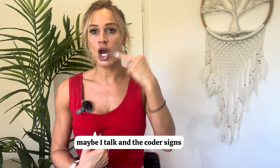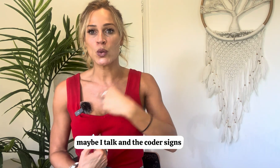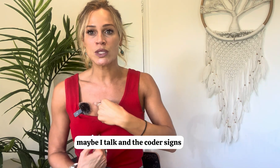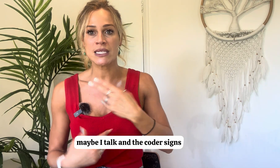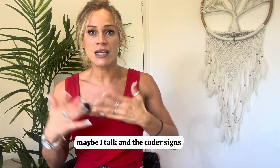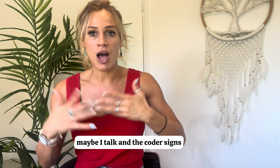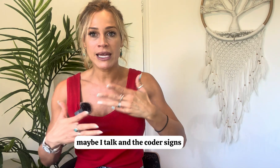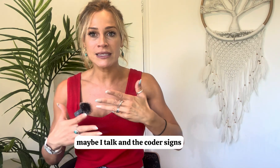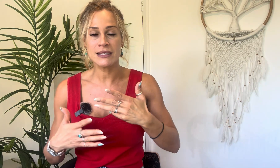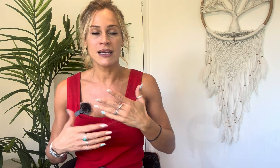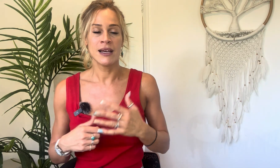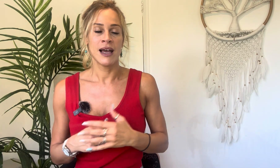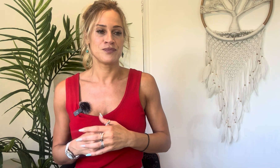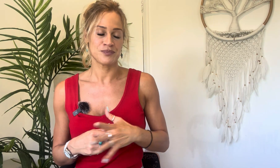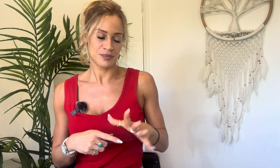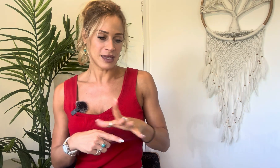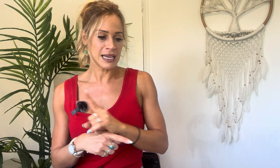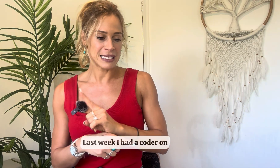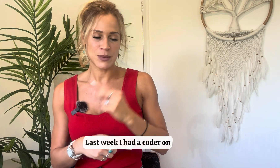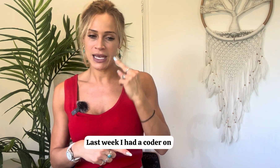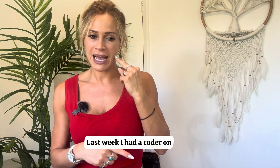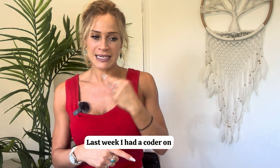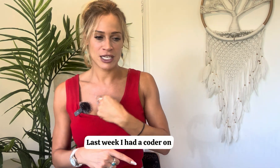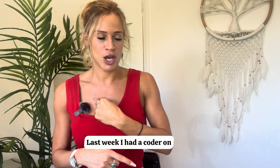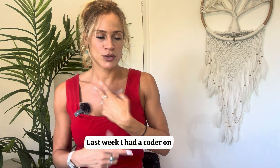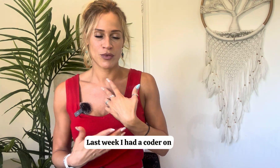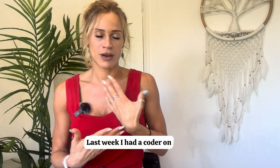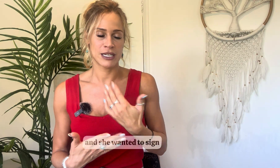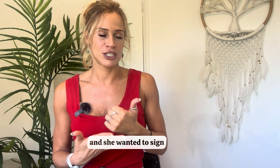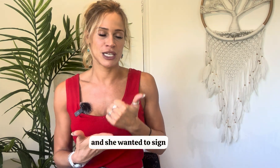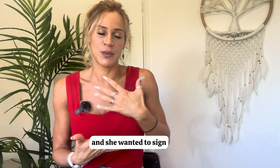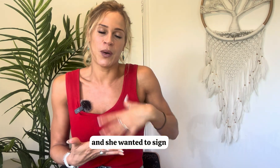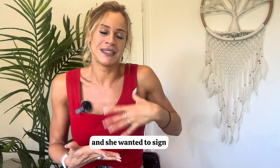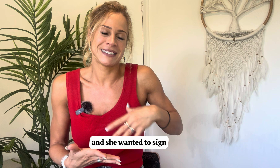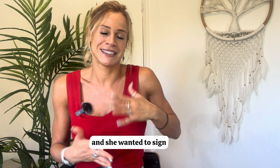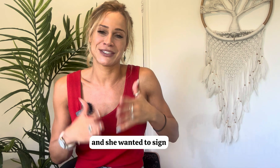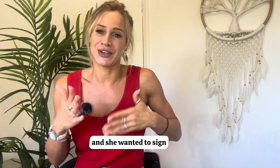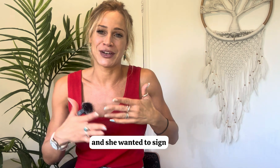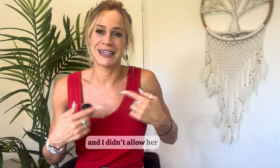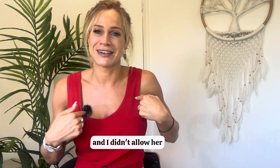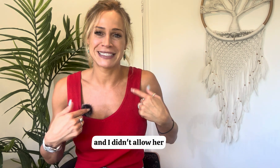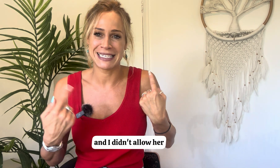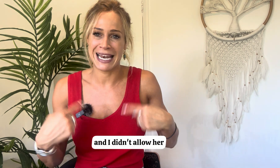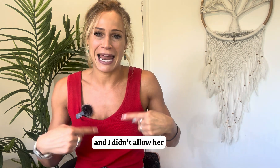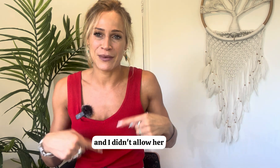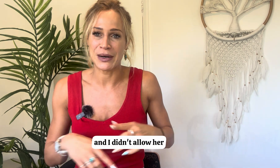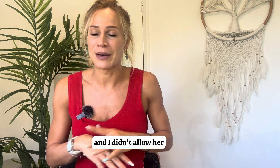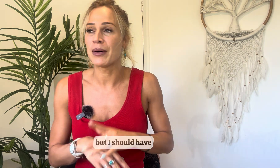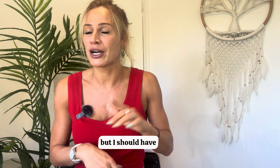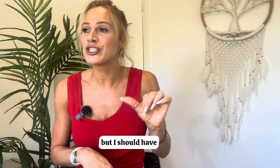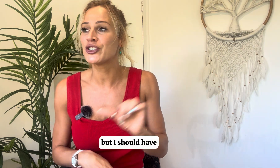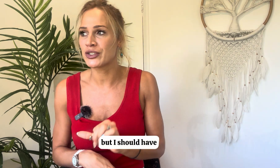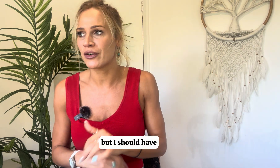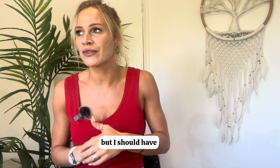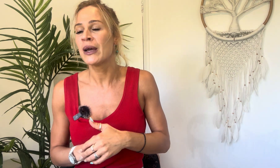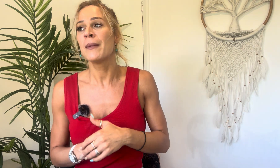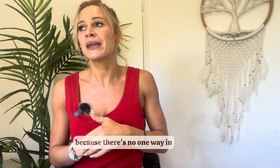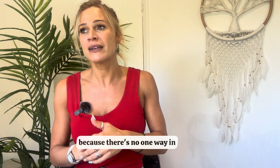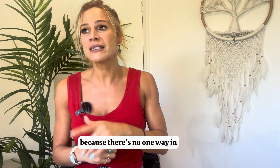coder signs. Last week I had a coder on and she wanted to sign and I didn't allow her, but I should have, because